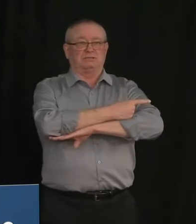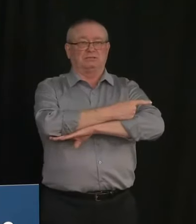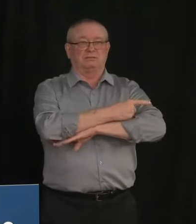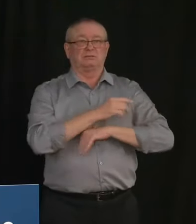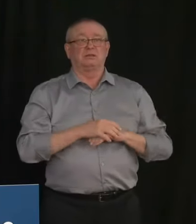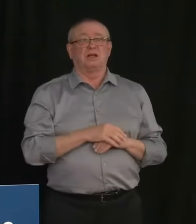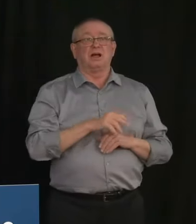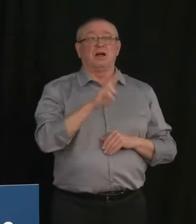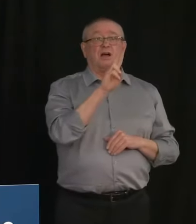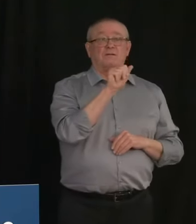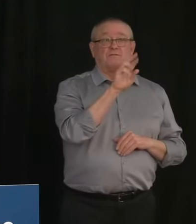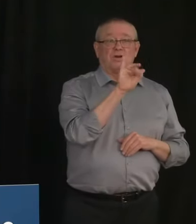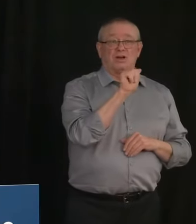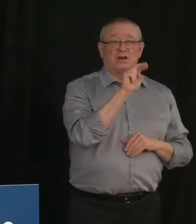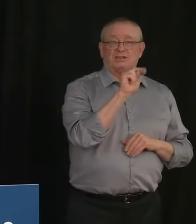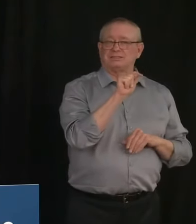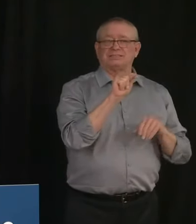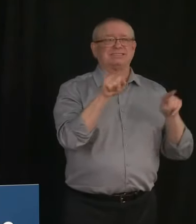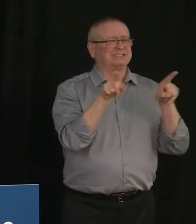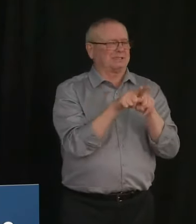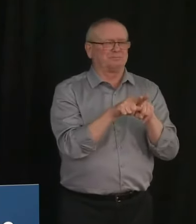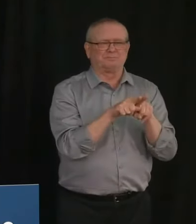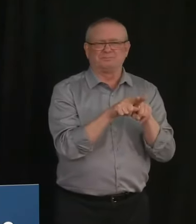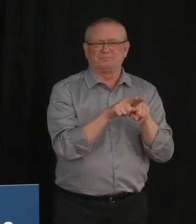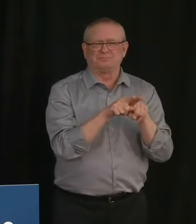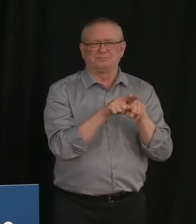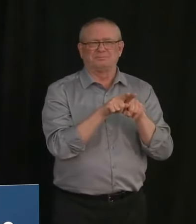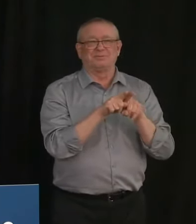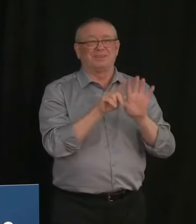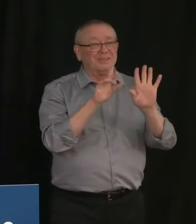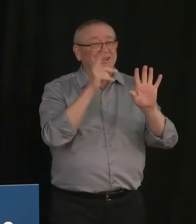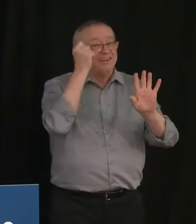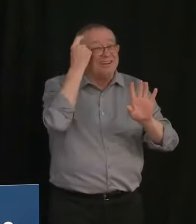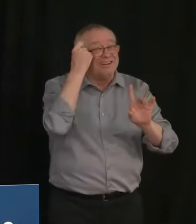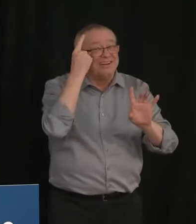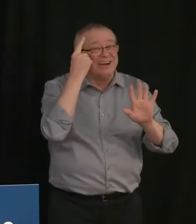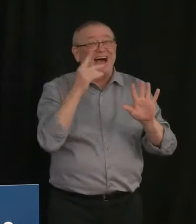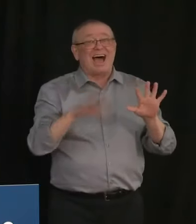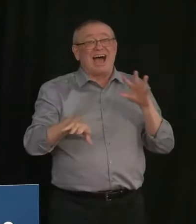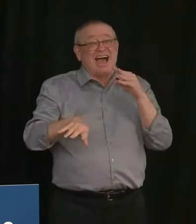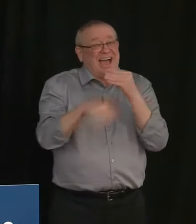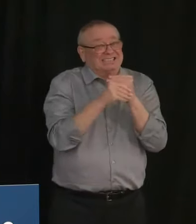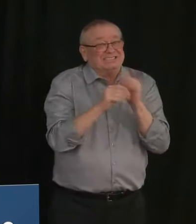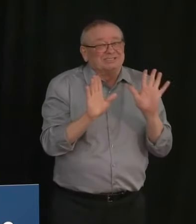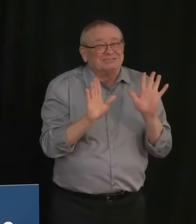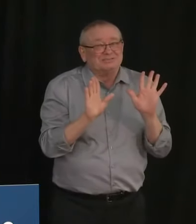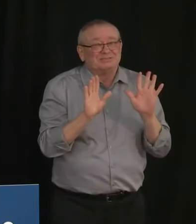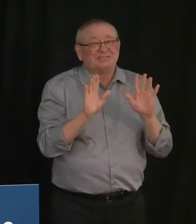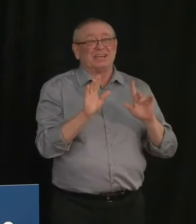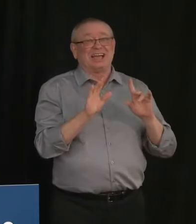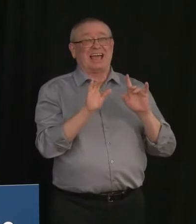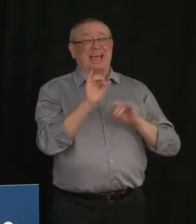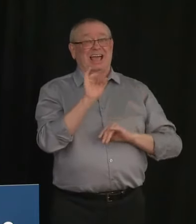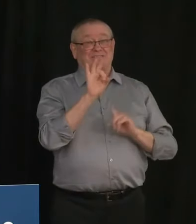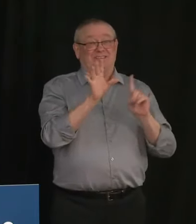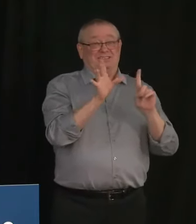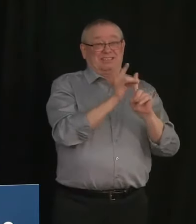concern. What has changed and what is different is how effective home isolation